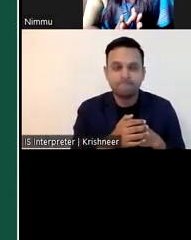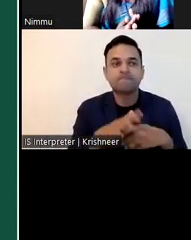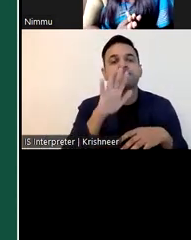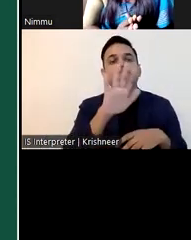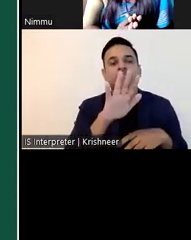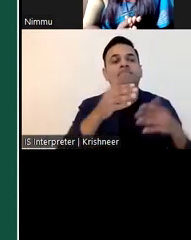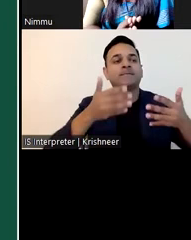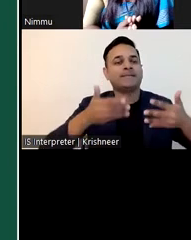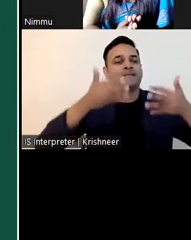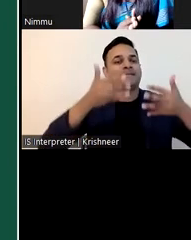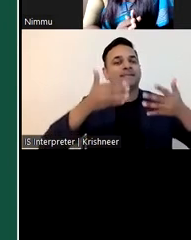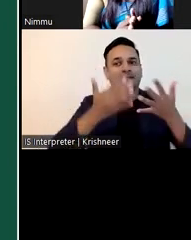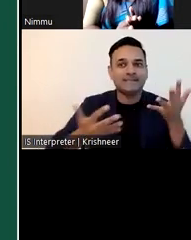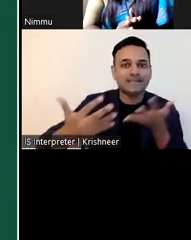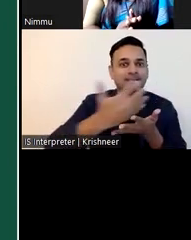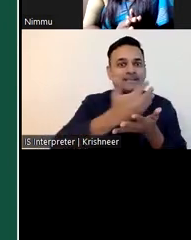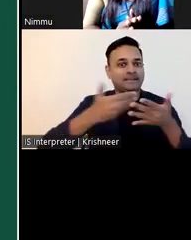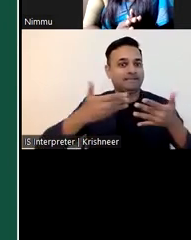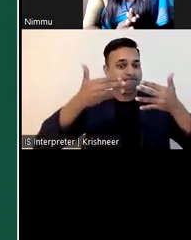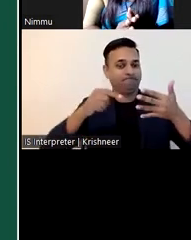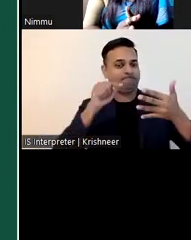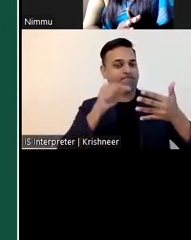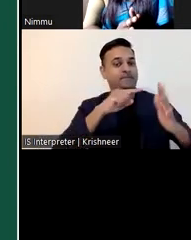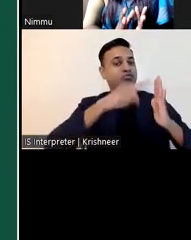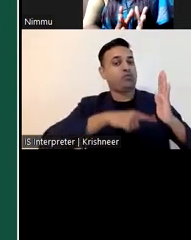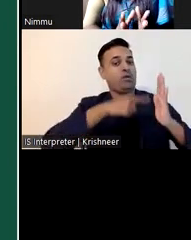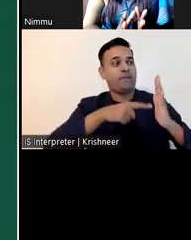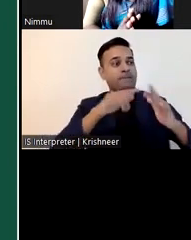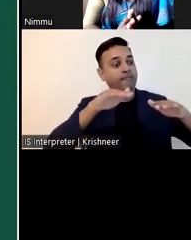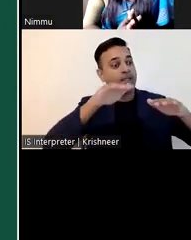there are 379 child care institutions in Sri Lanka, and also